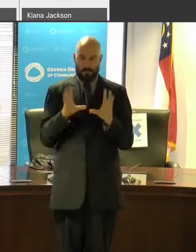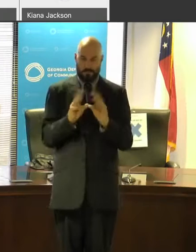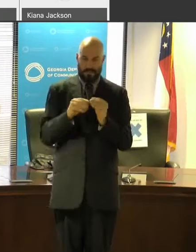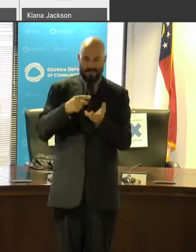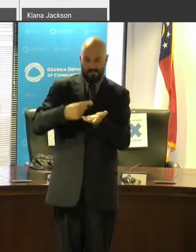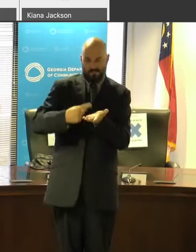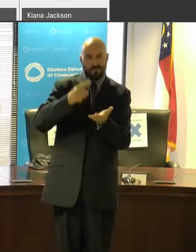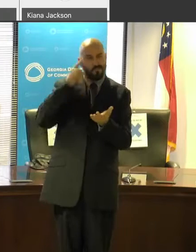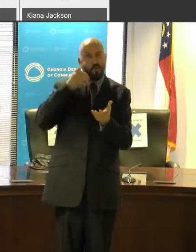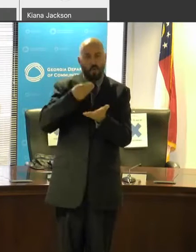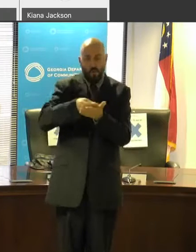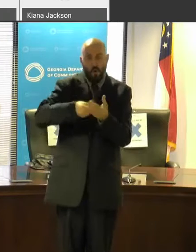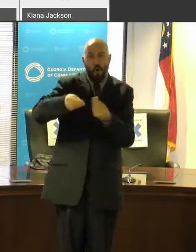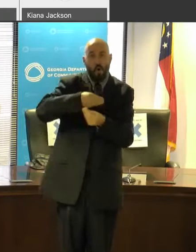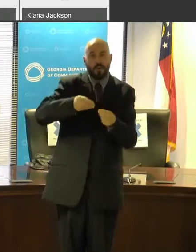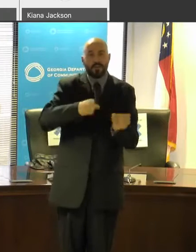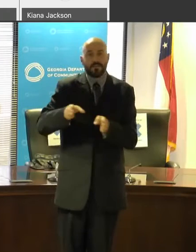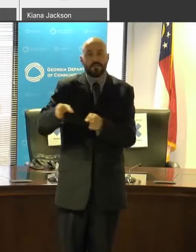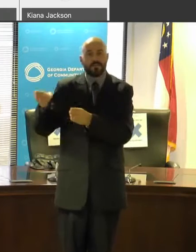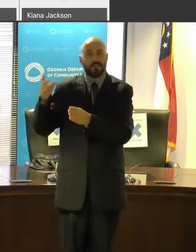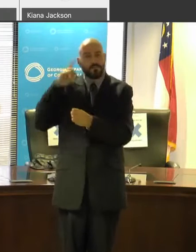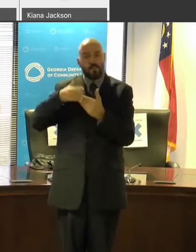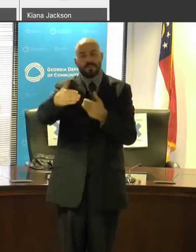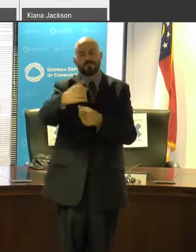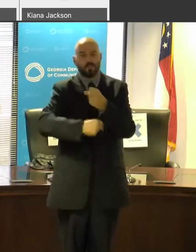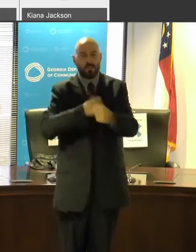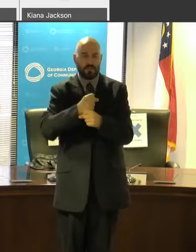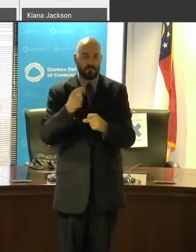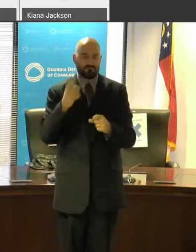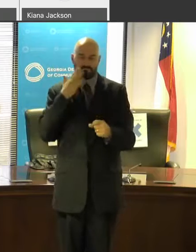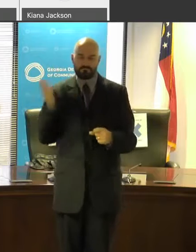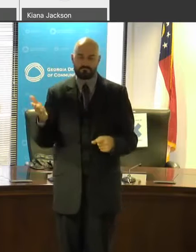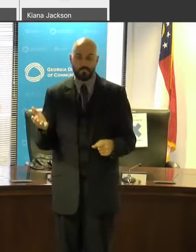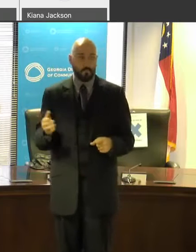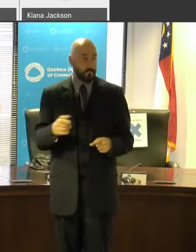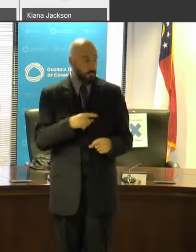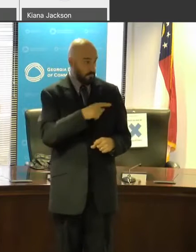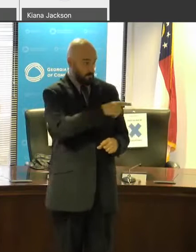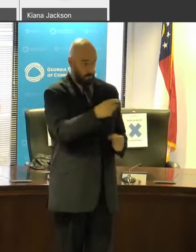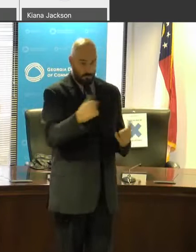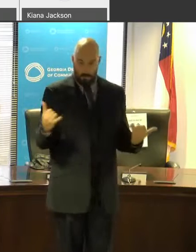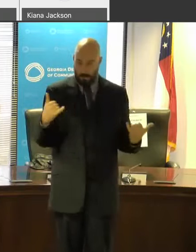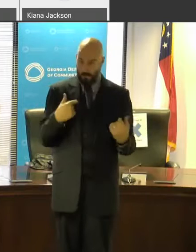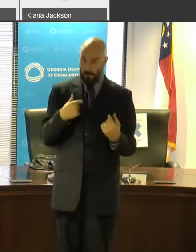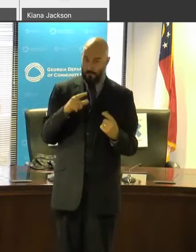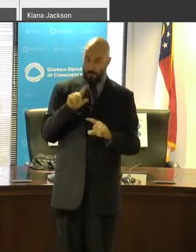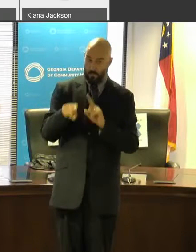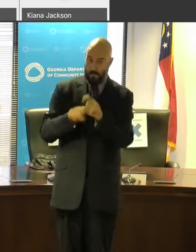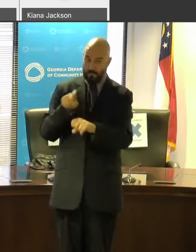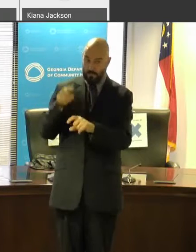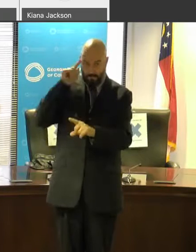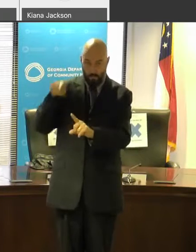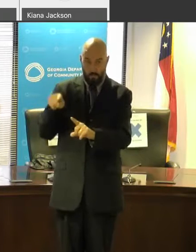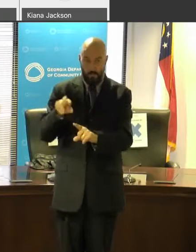much. Thank you, Russ. Are there any questions for Russ pertaining to the audit committee meeting? Any board members